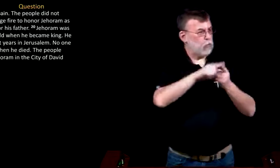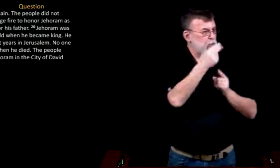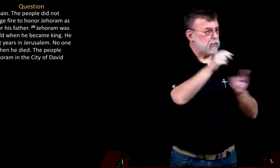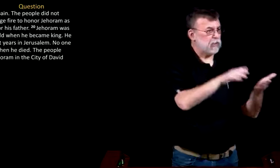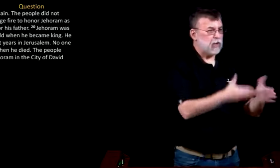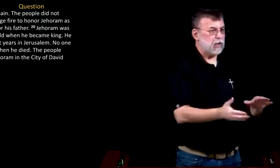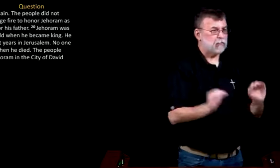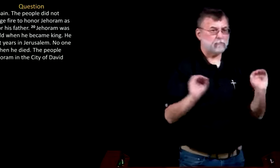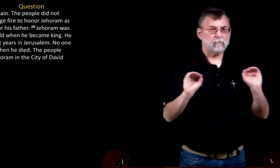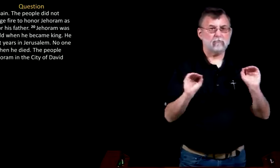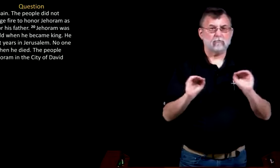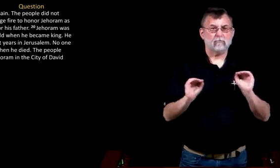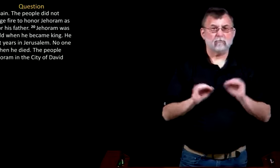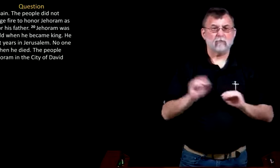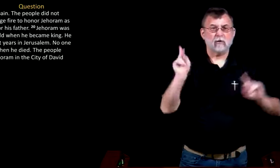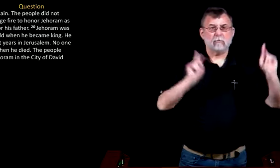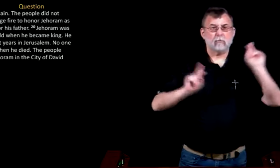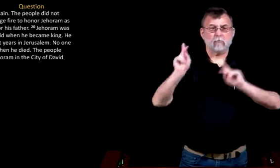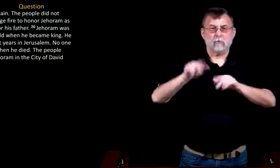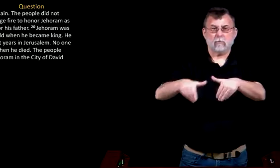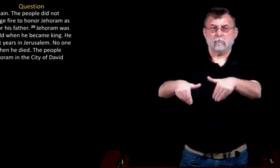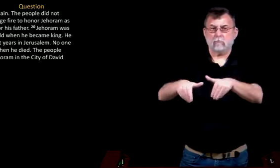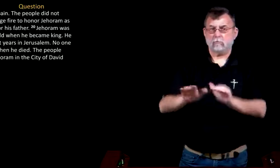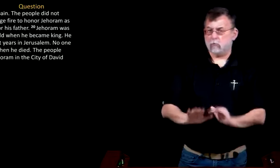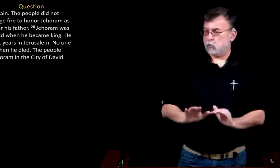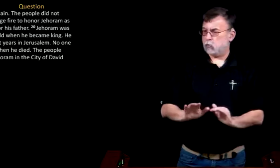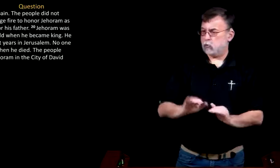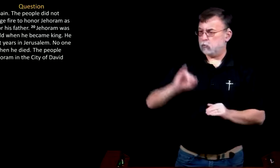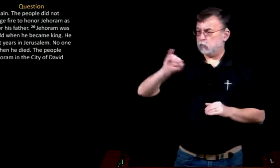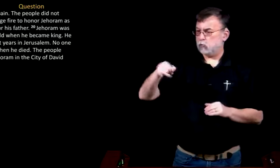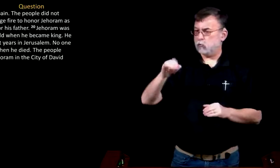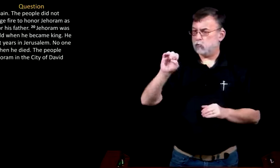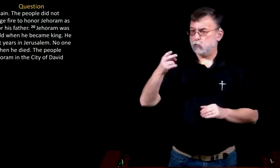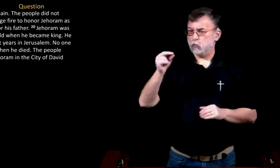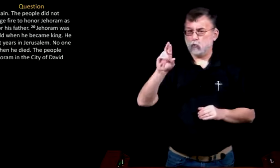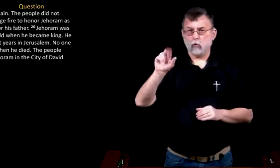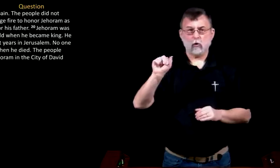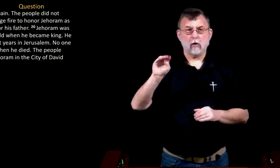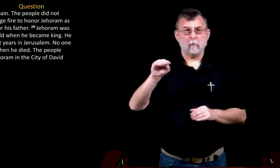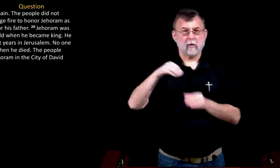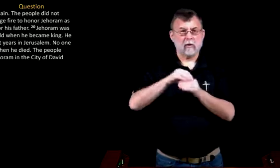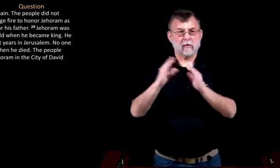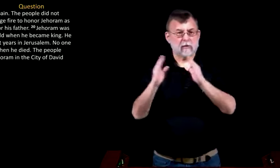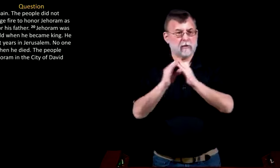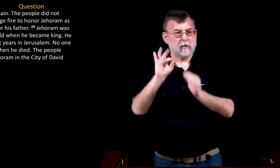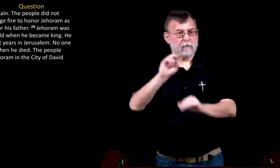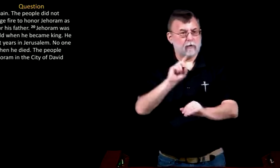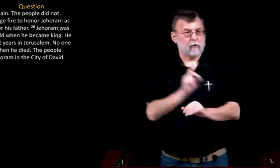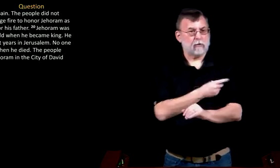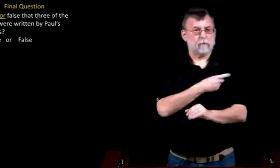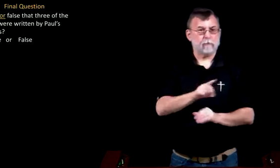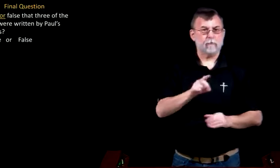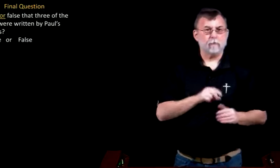No one was sad when he died. The people buried Jehoram in the city of David.